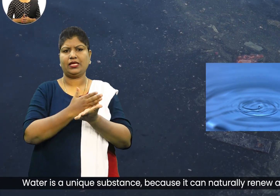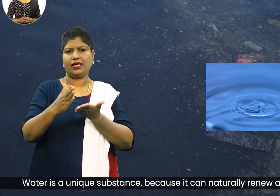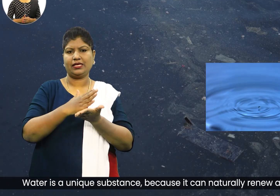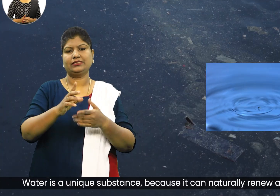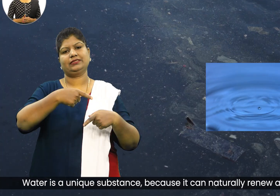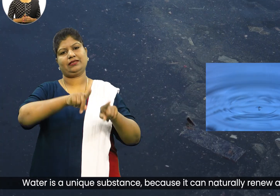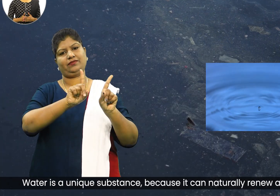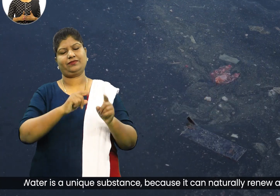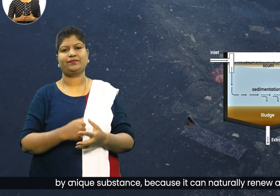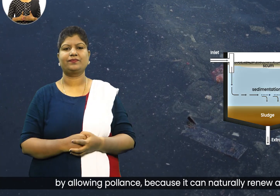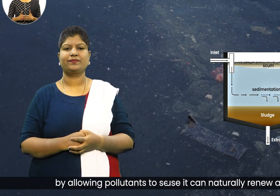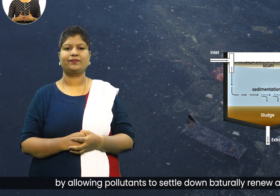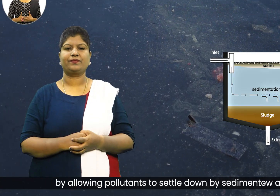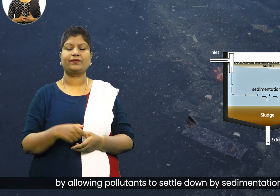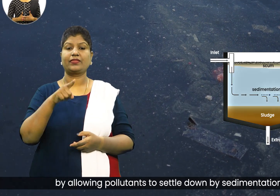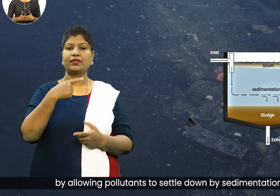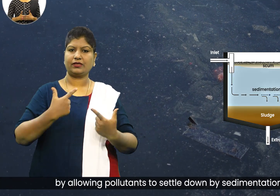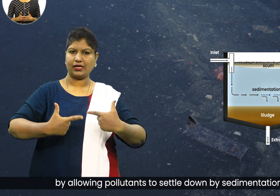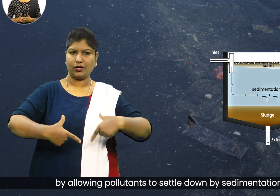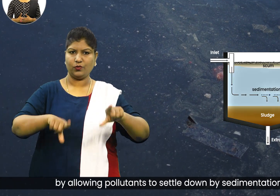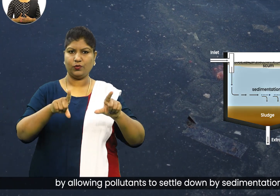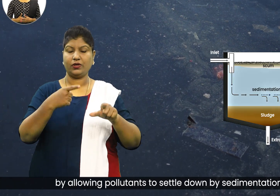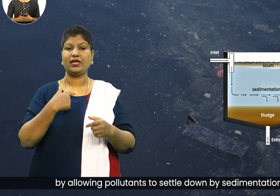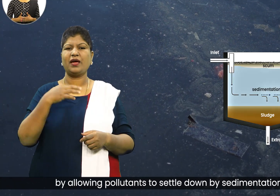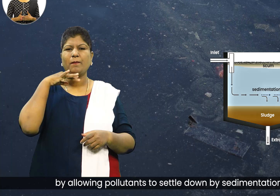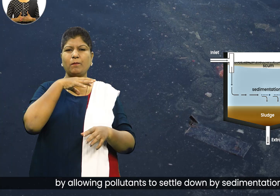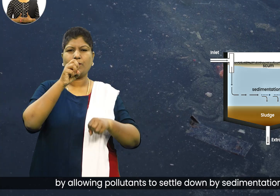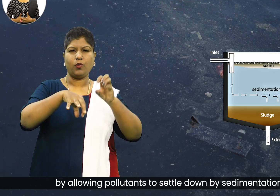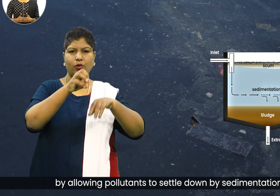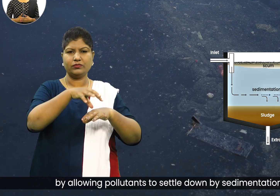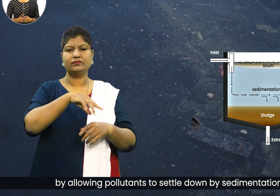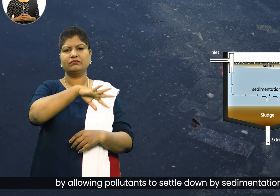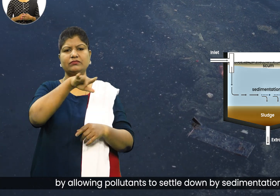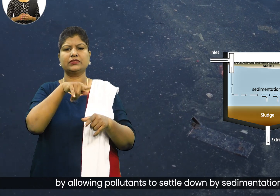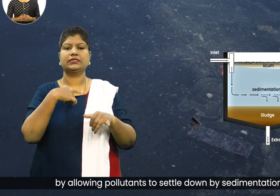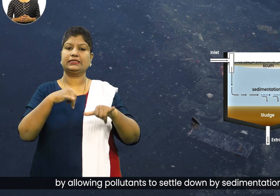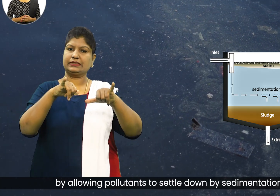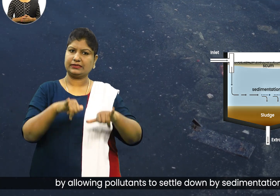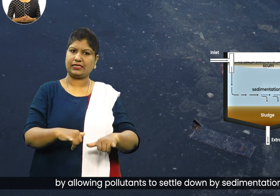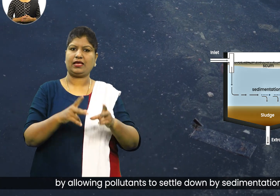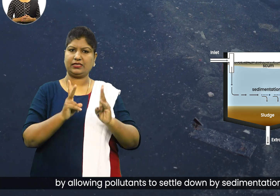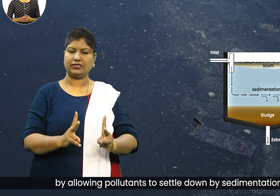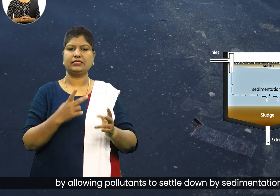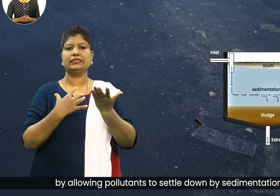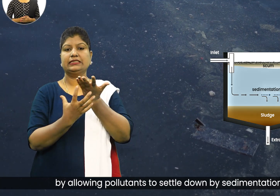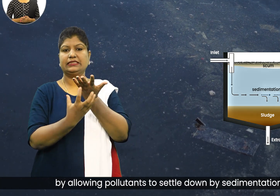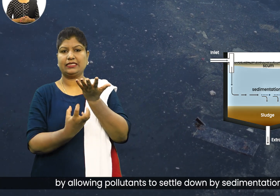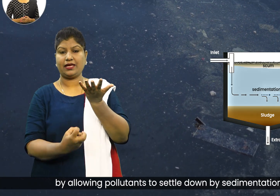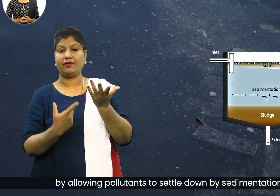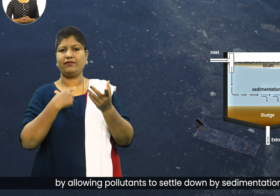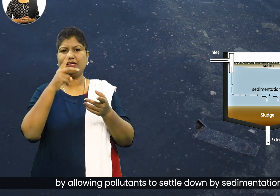itself by allowing pollutants to settle down by sedimentation